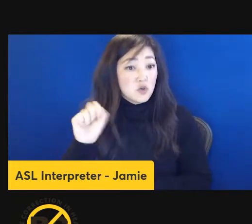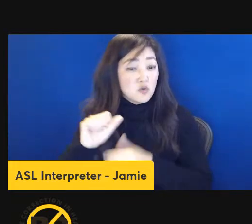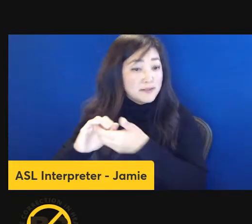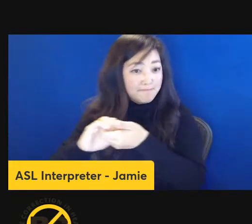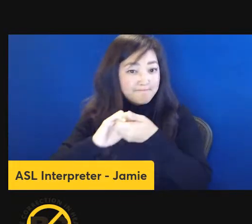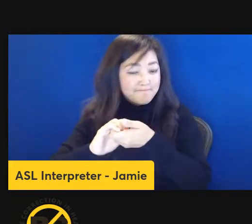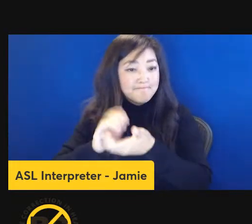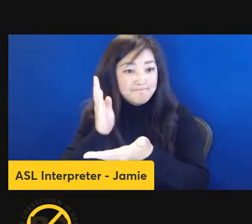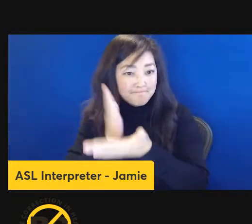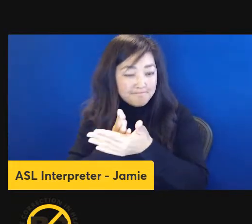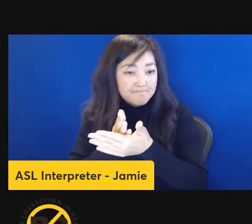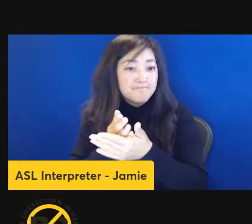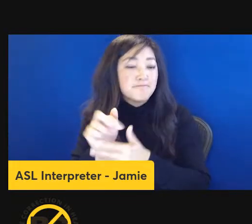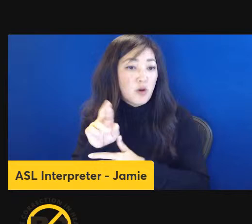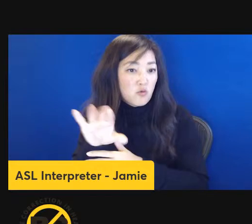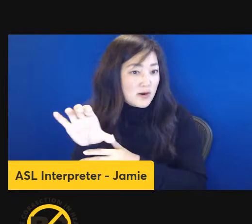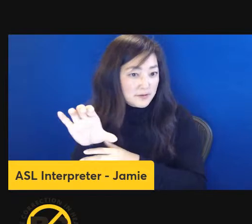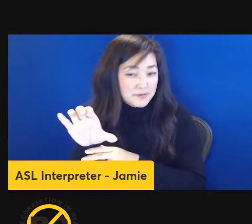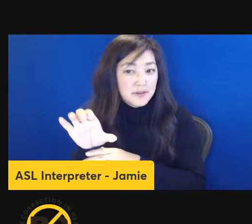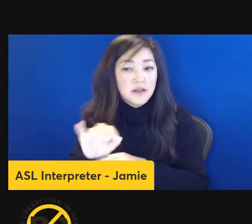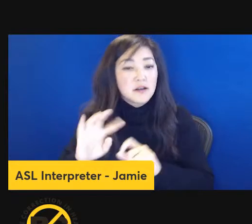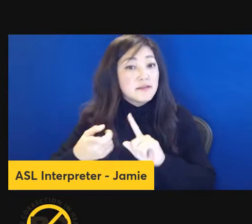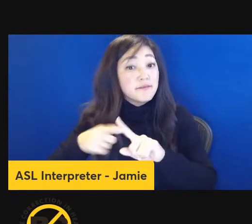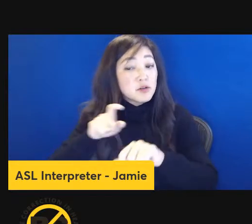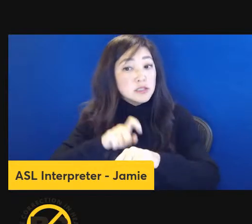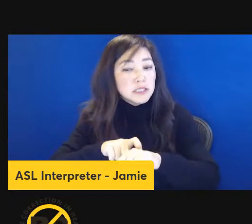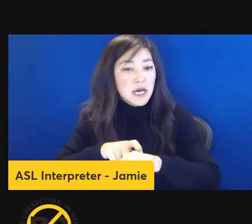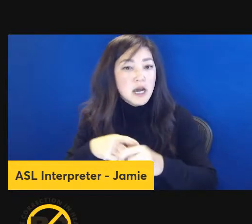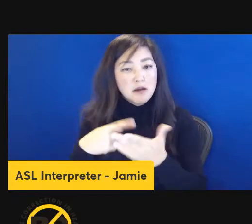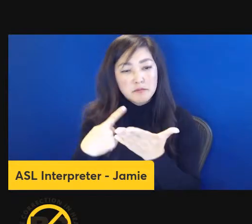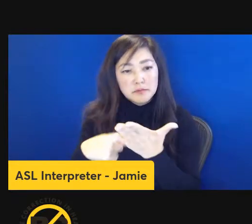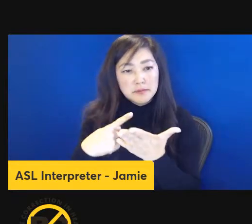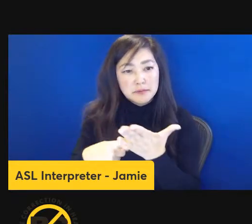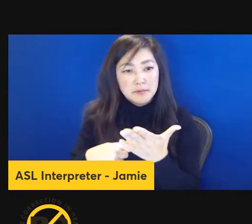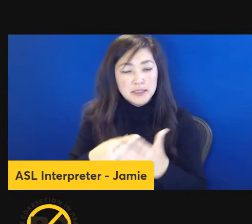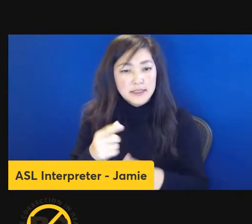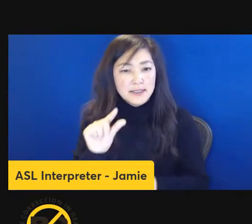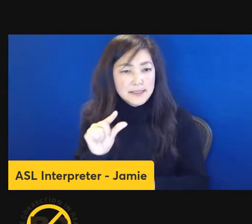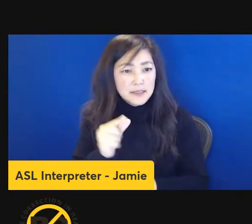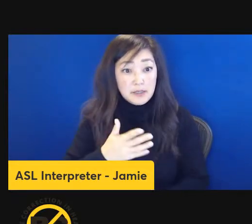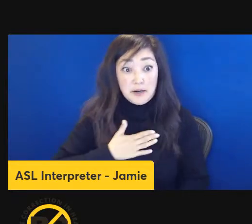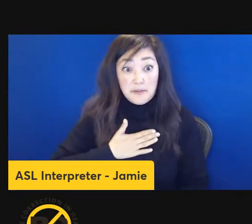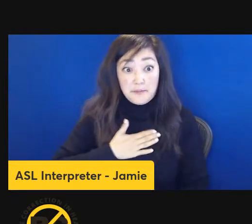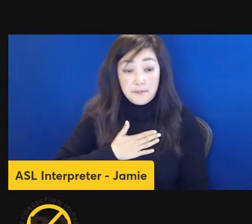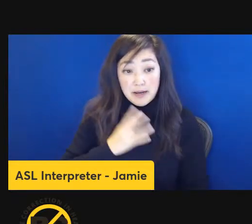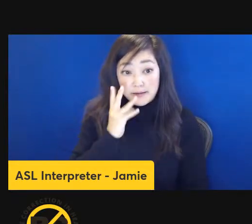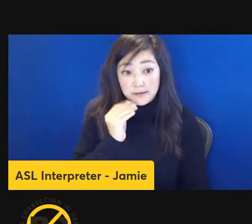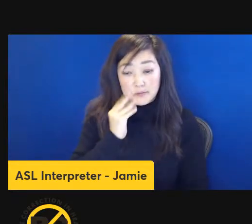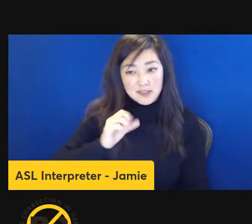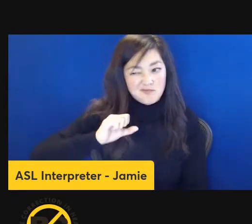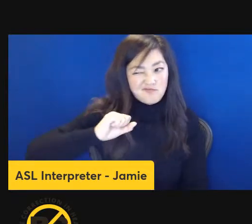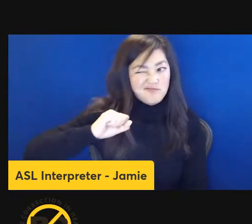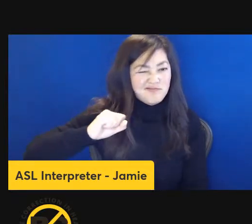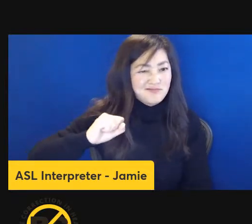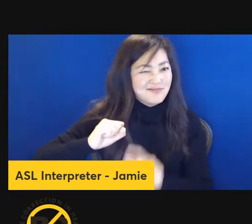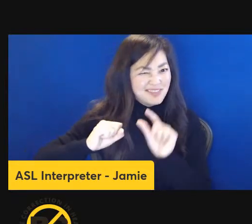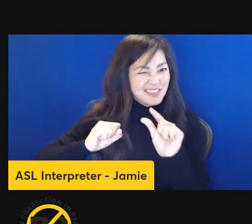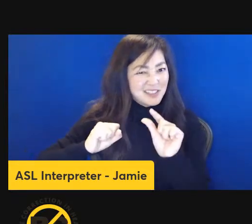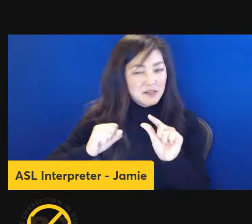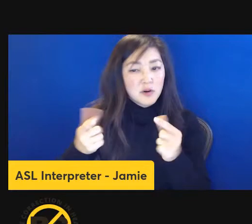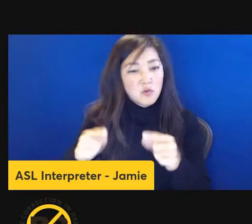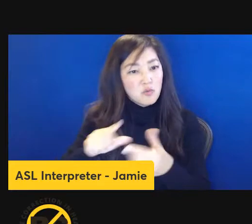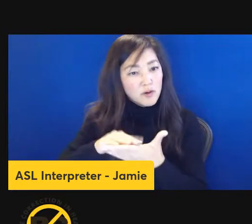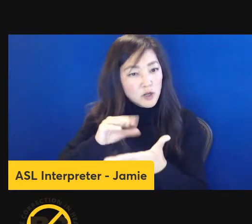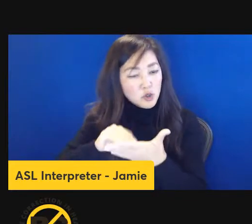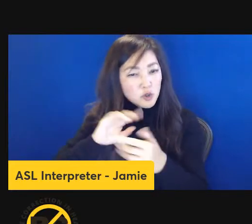Race Correction. The first time I talked about the resistance I experienced in myself when I learned about